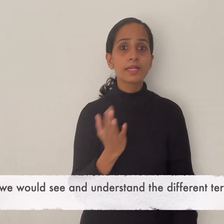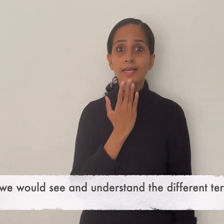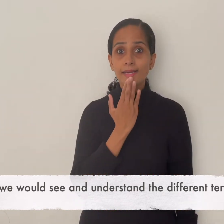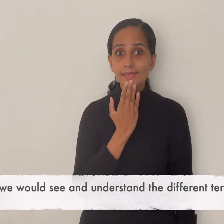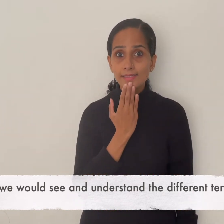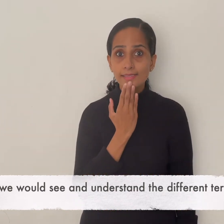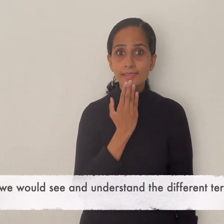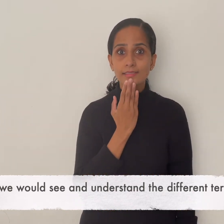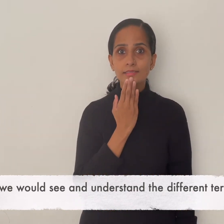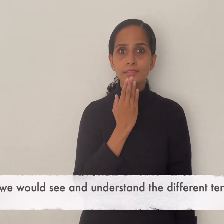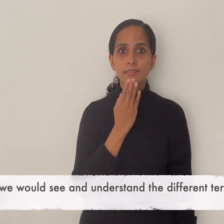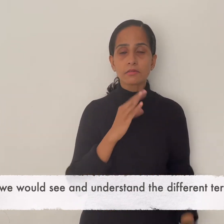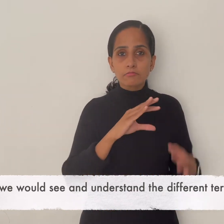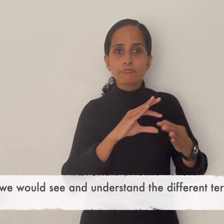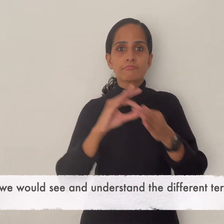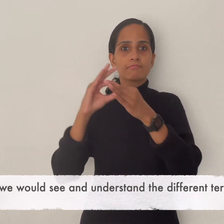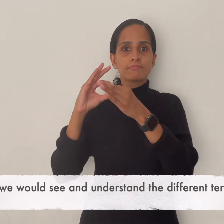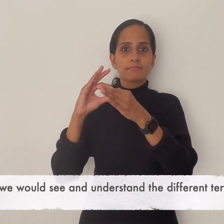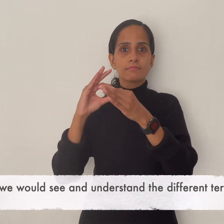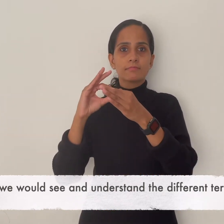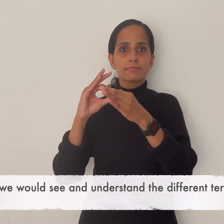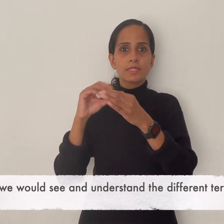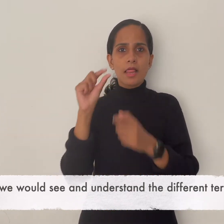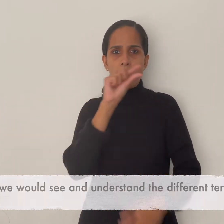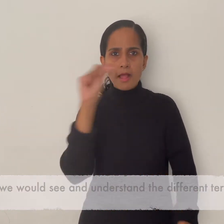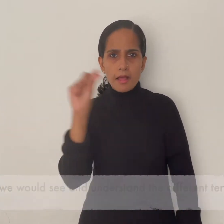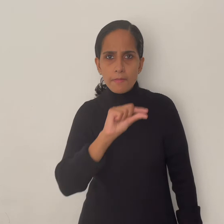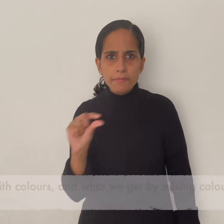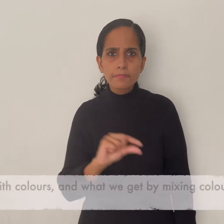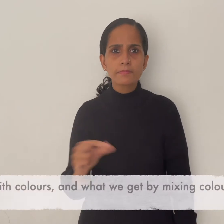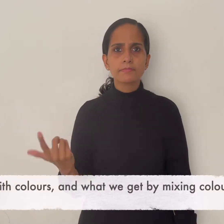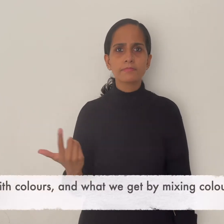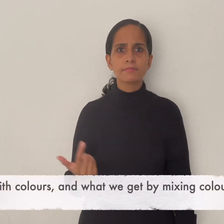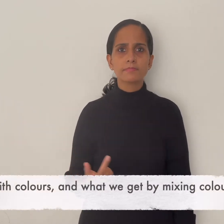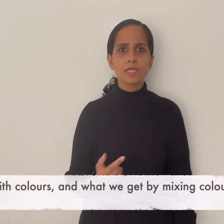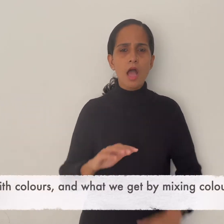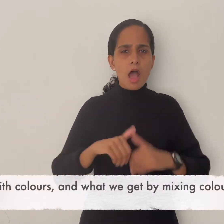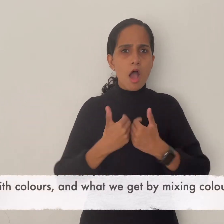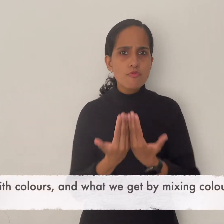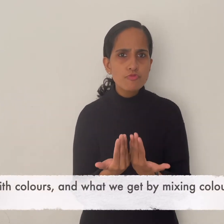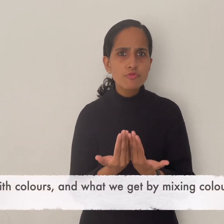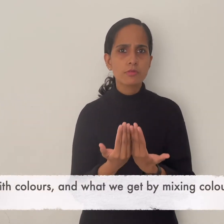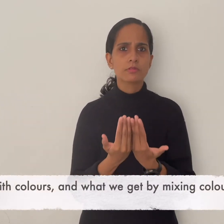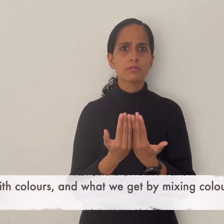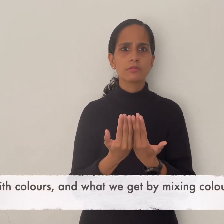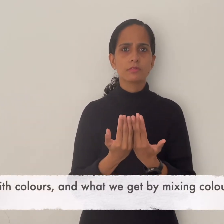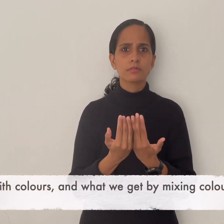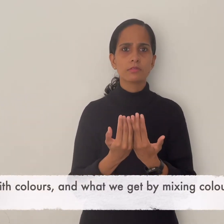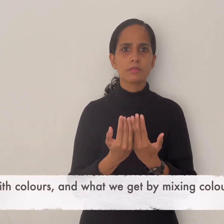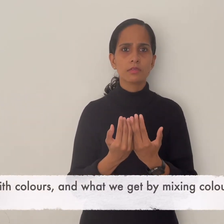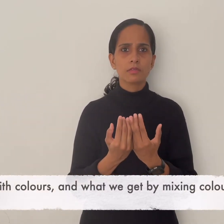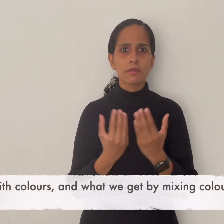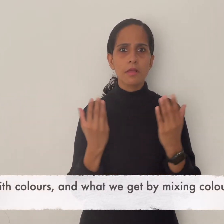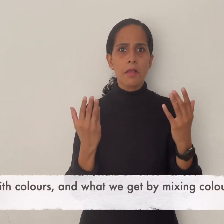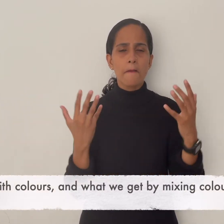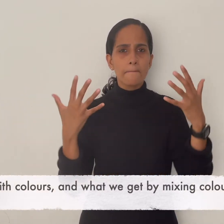terms associated with colors and what we get by